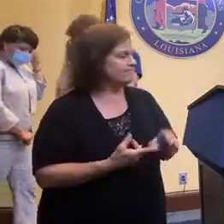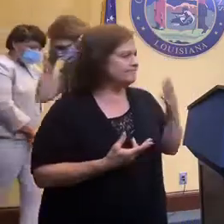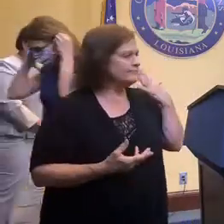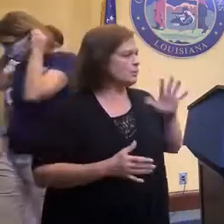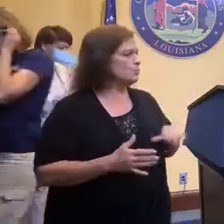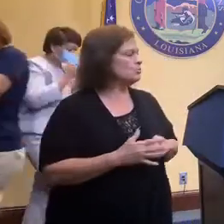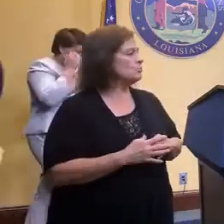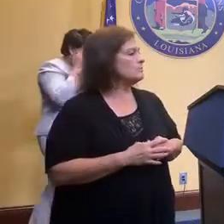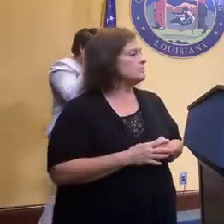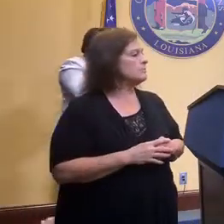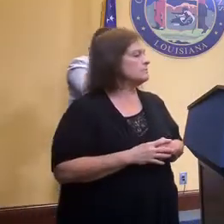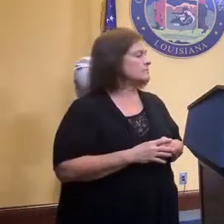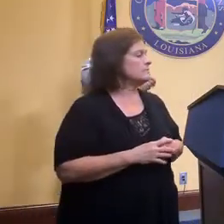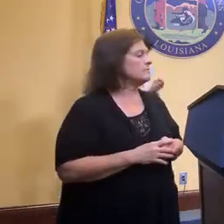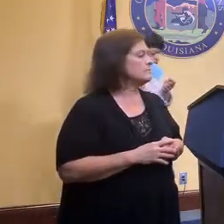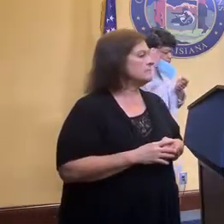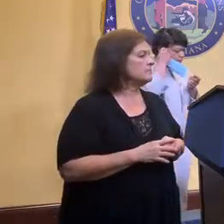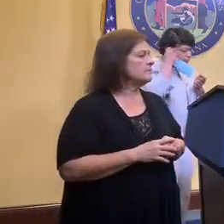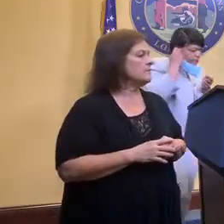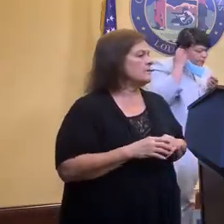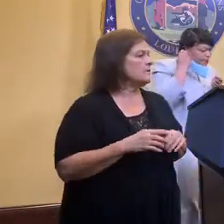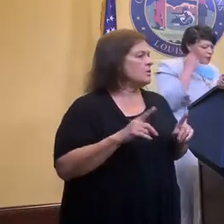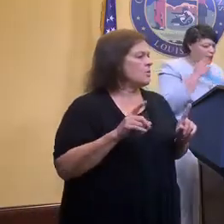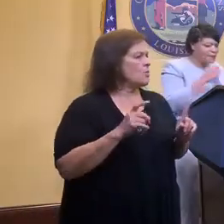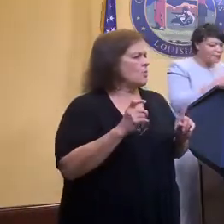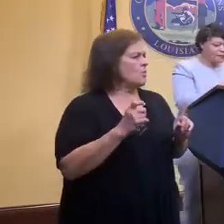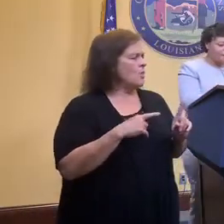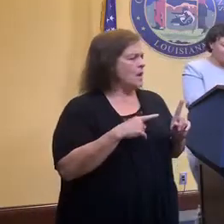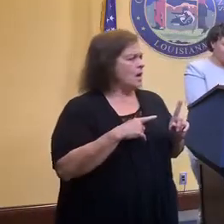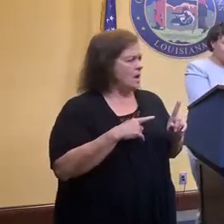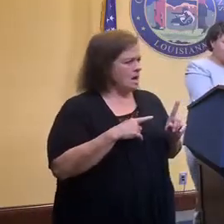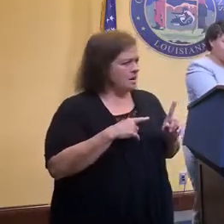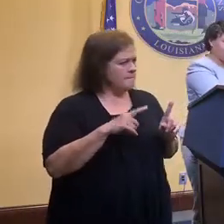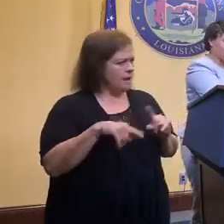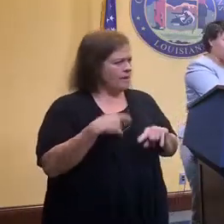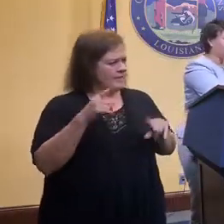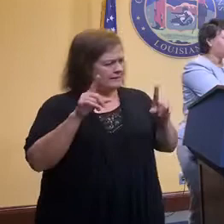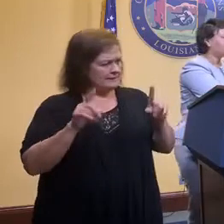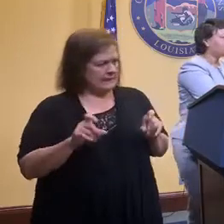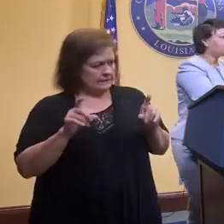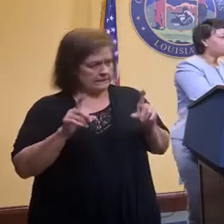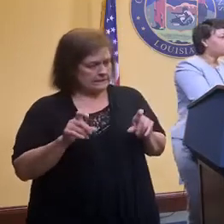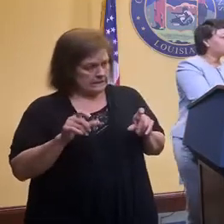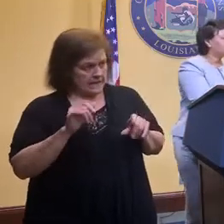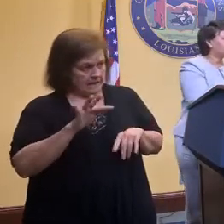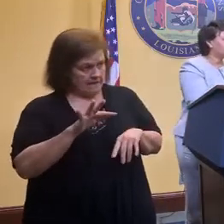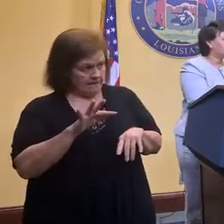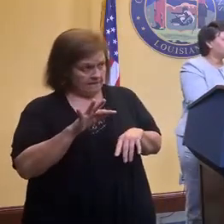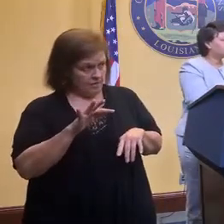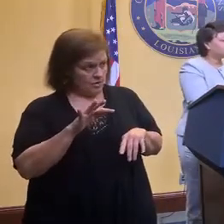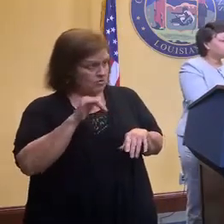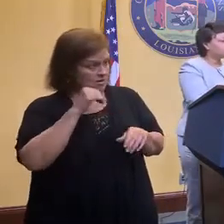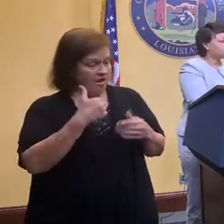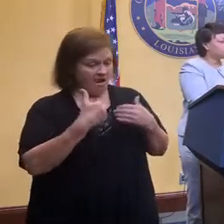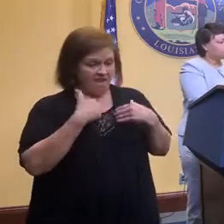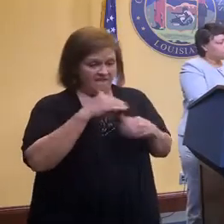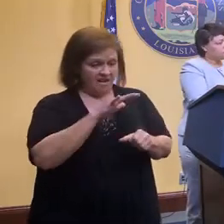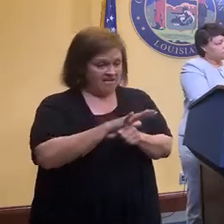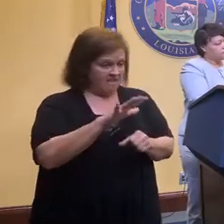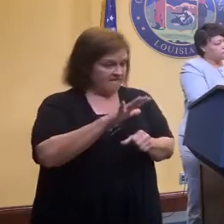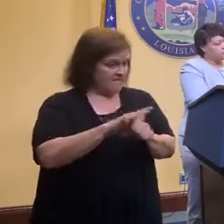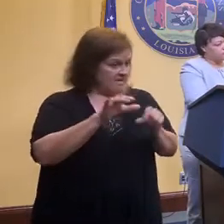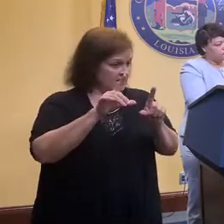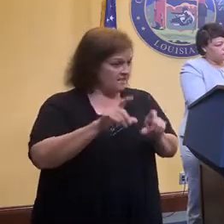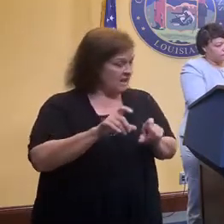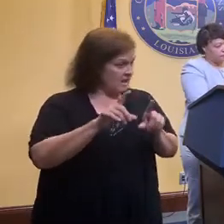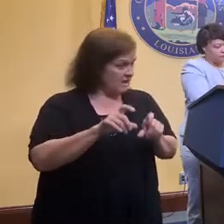Gambit? I just had a question about testing. If we have a shortage of testing, should we be